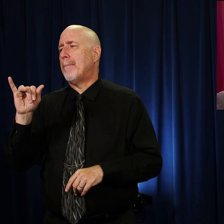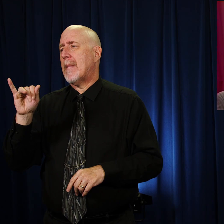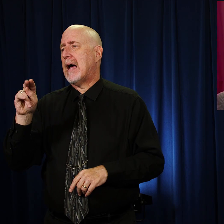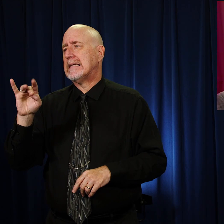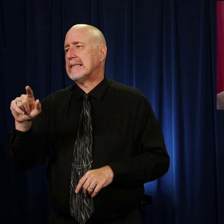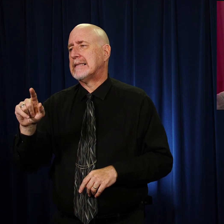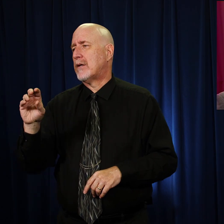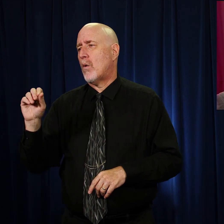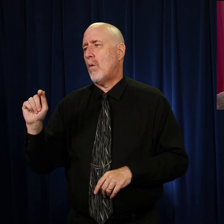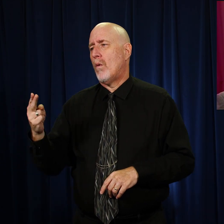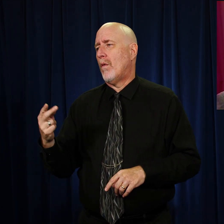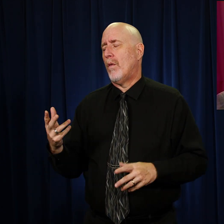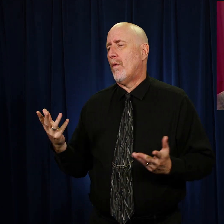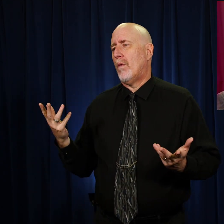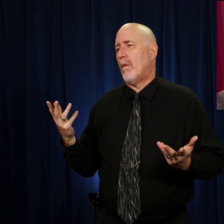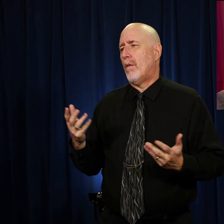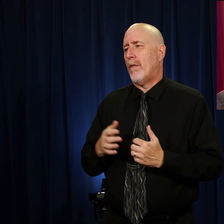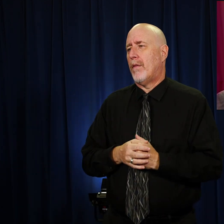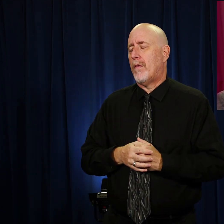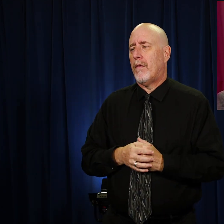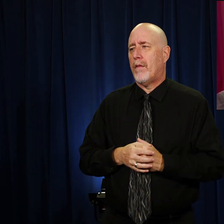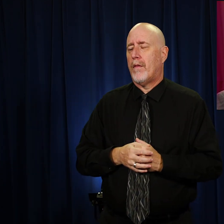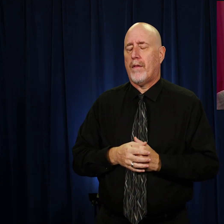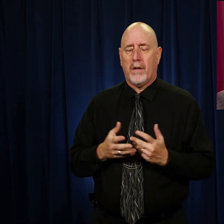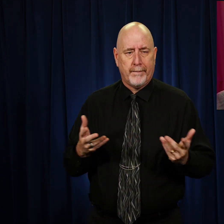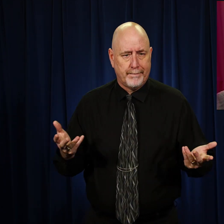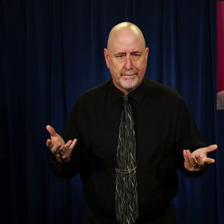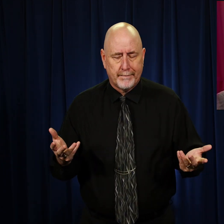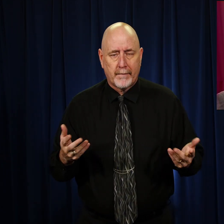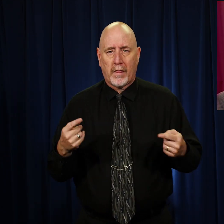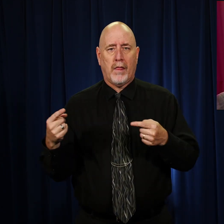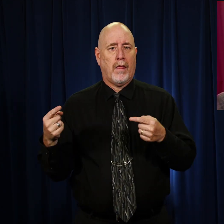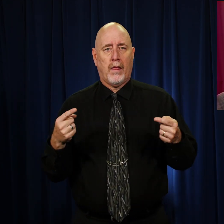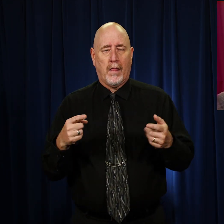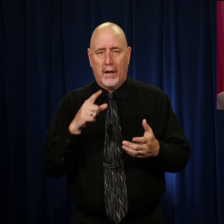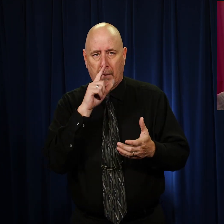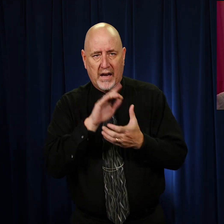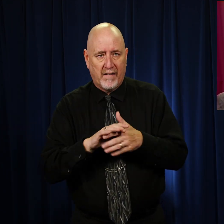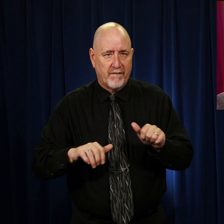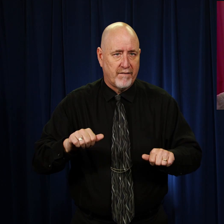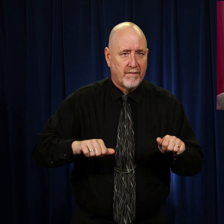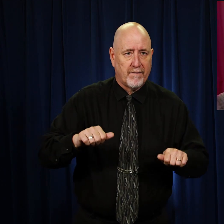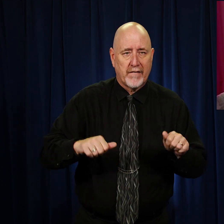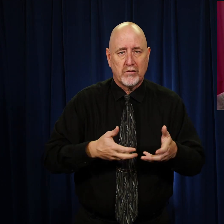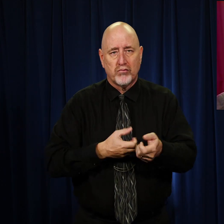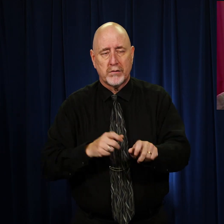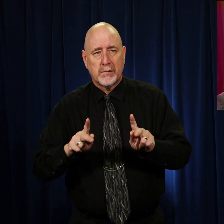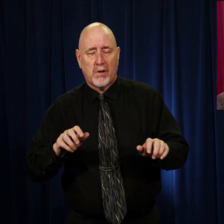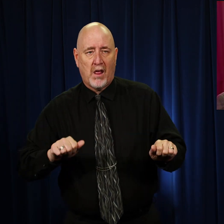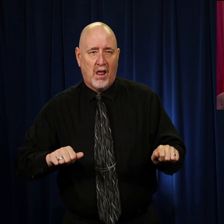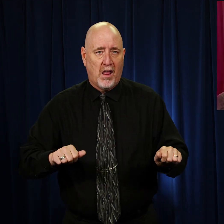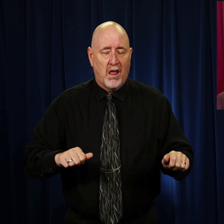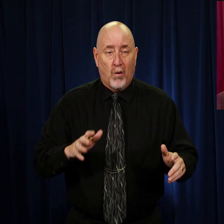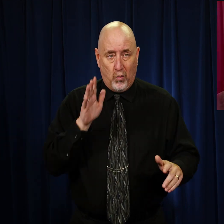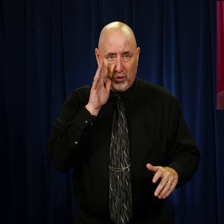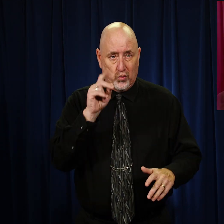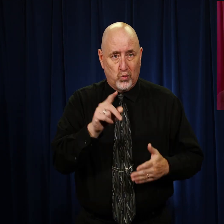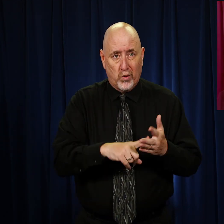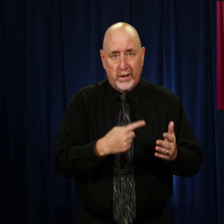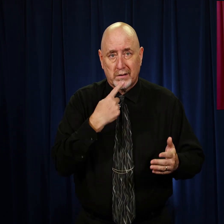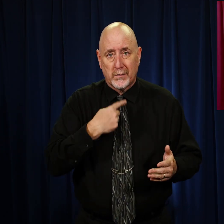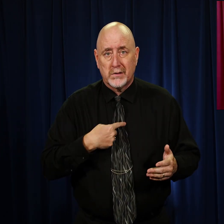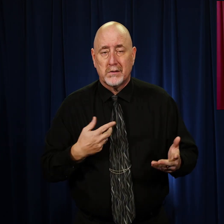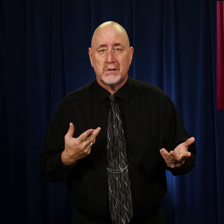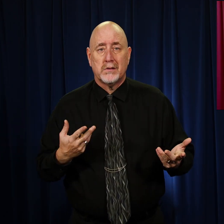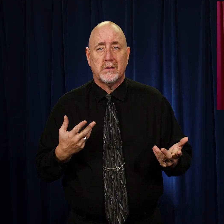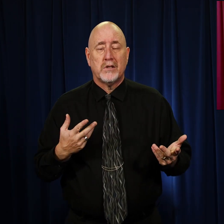binding oath that I took there. And so you had trouble believing people and trusting people on whether they were going to be